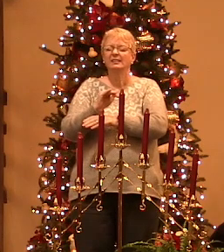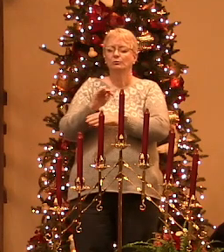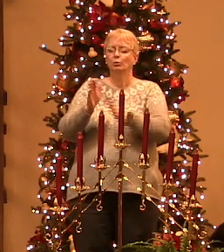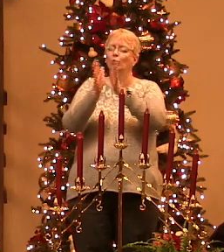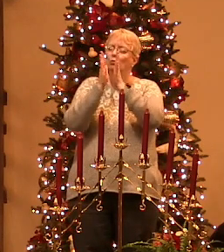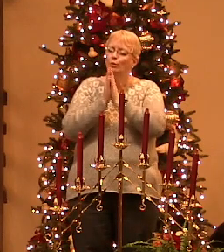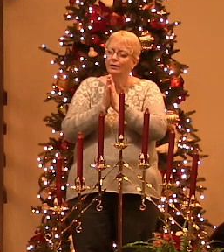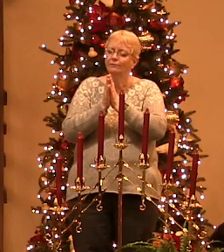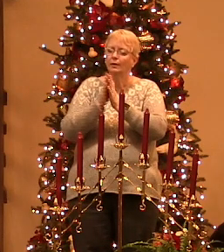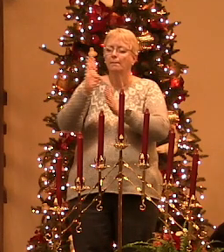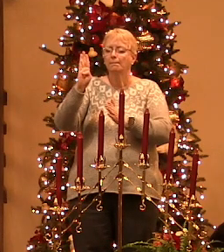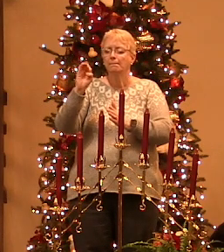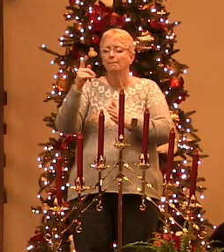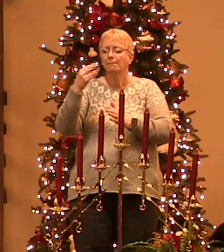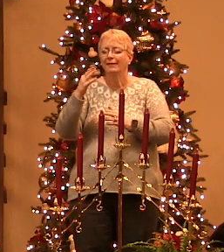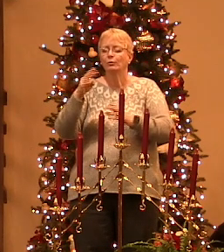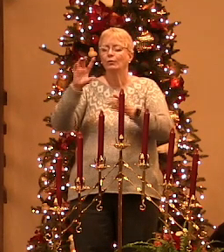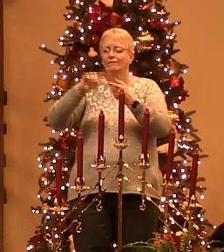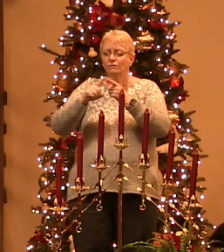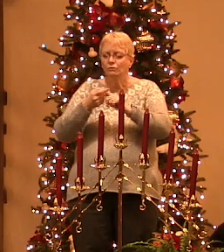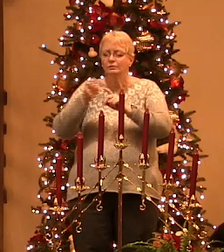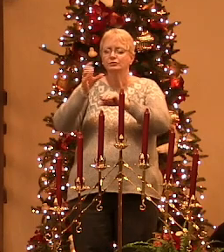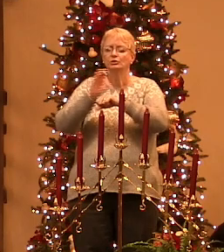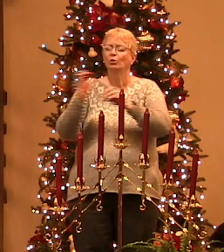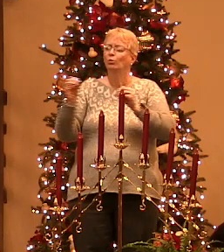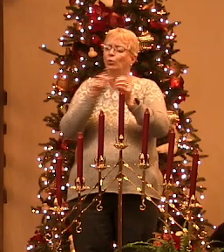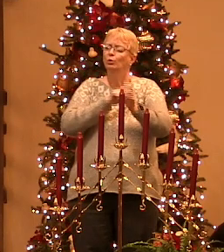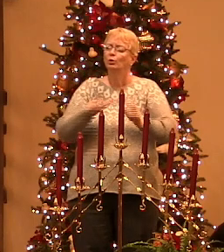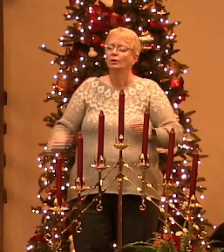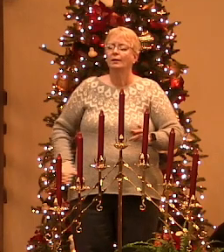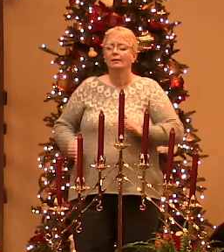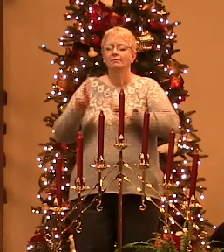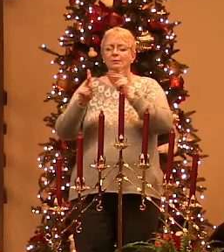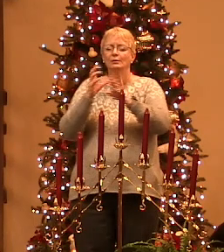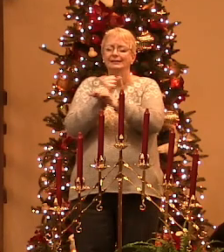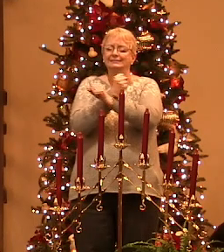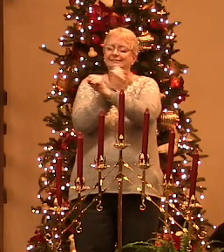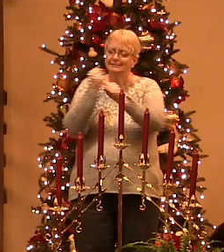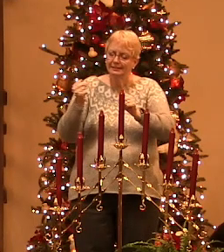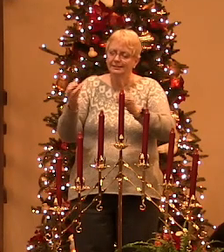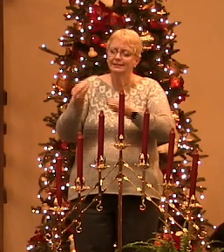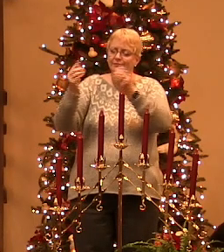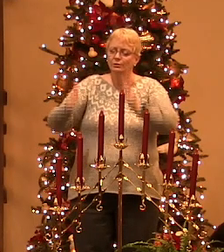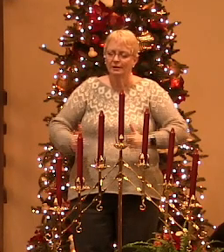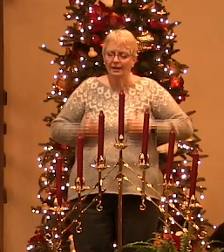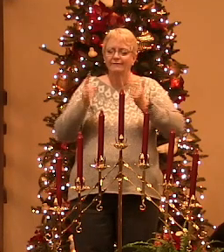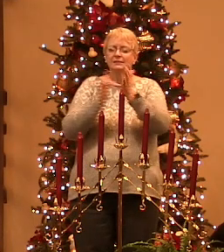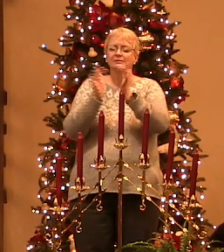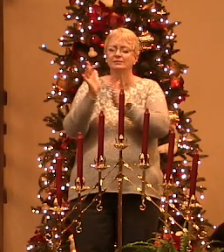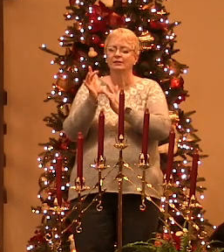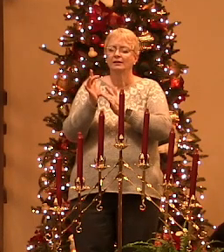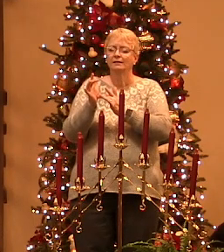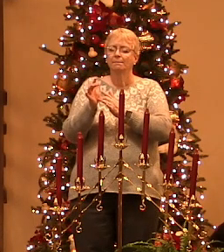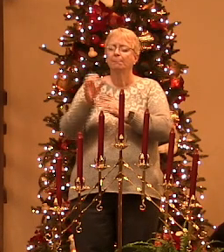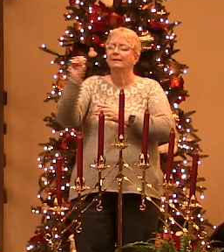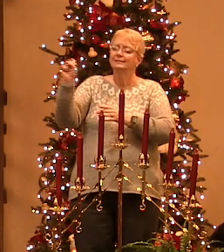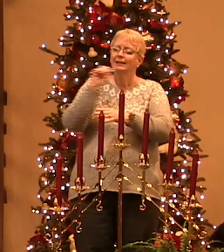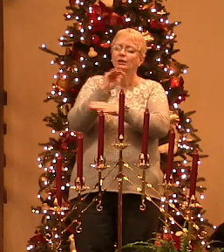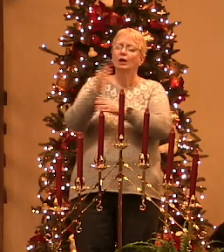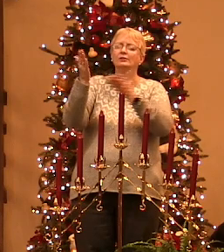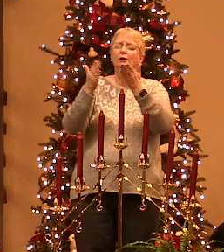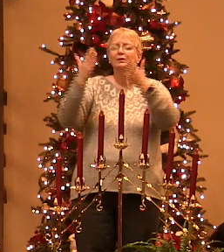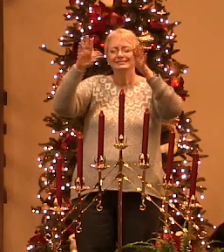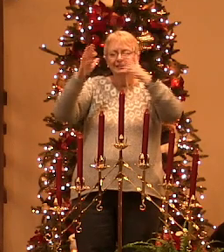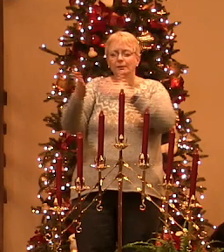praying for Bethel Friends. And we're praying, oh Lord, may people get saved, give their life to Jesus at the Saturday night service, at the